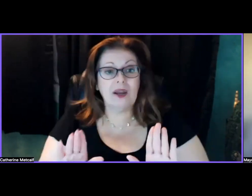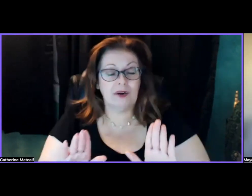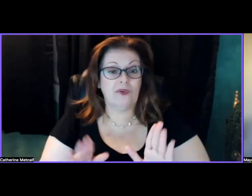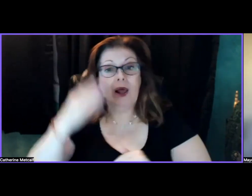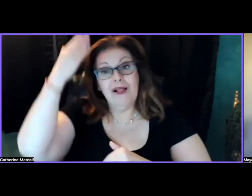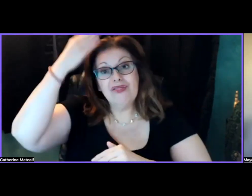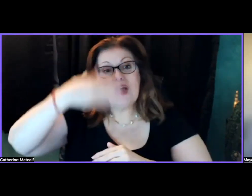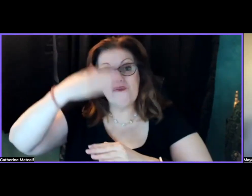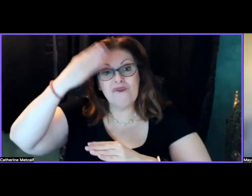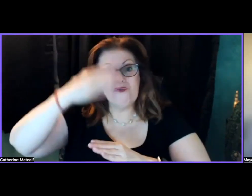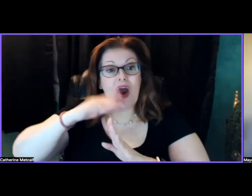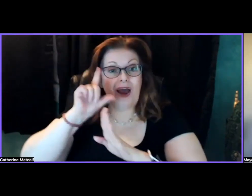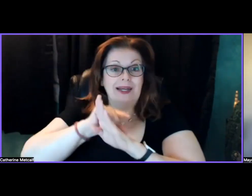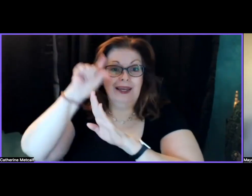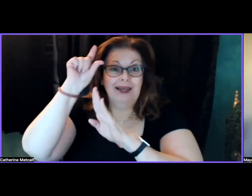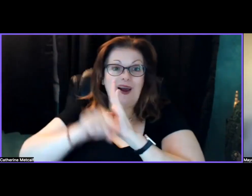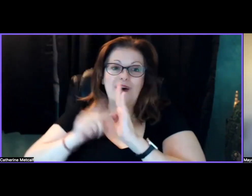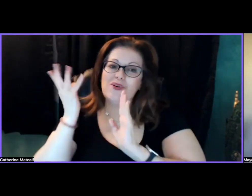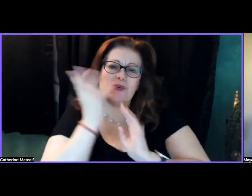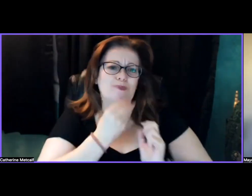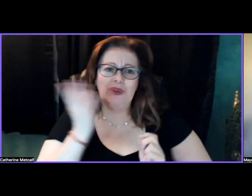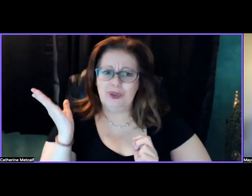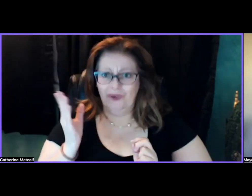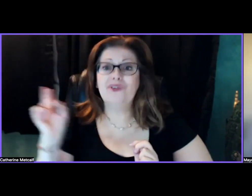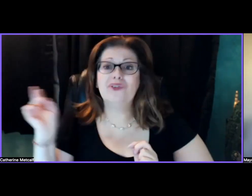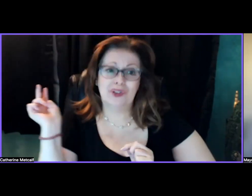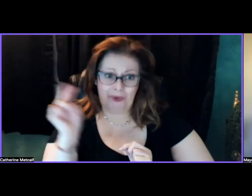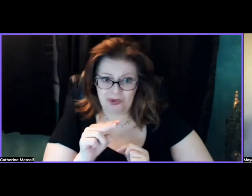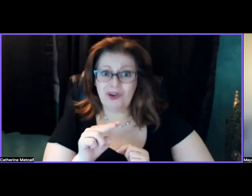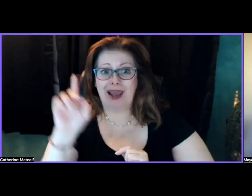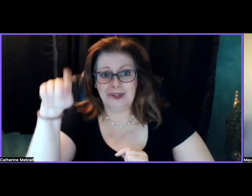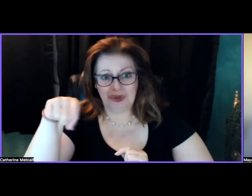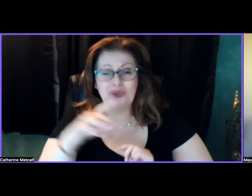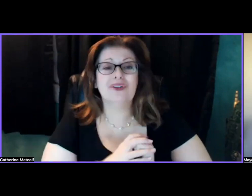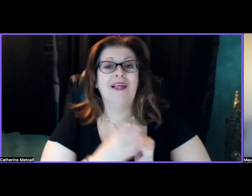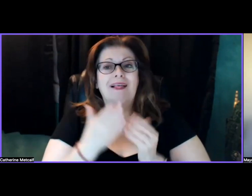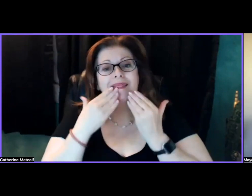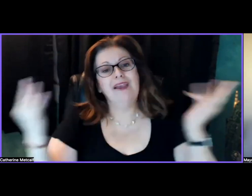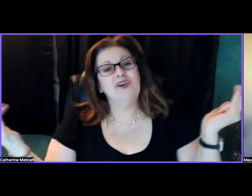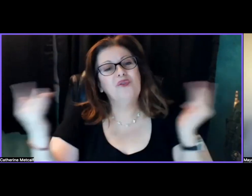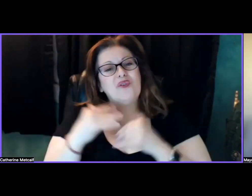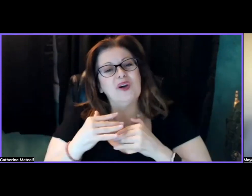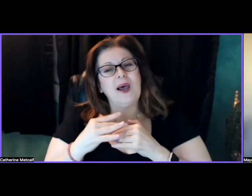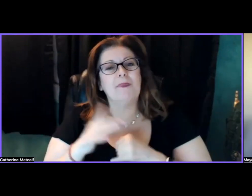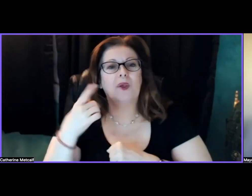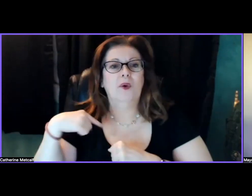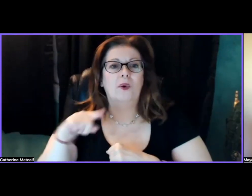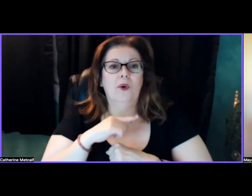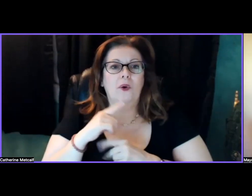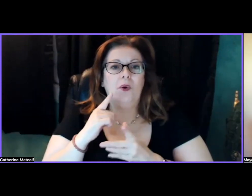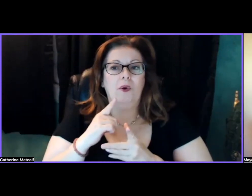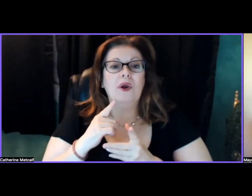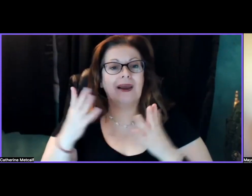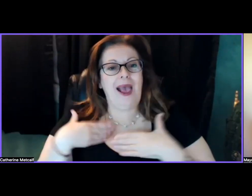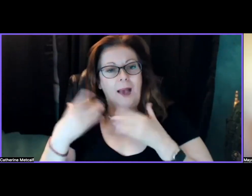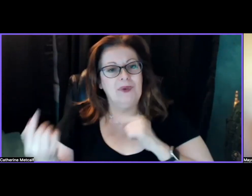gorgeous. So definitely check that out. But thank you all so much for coming. We are delighted that you came to our